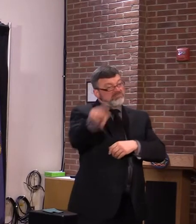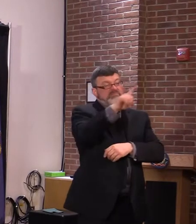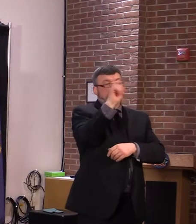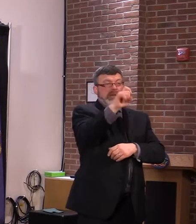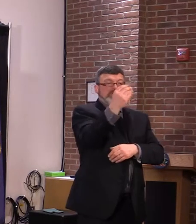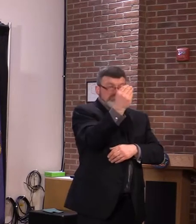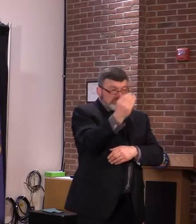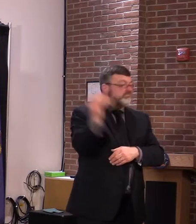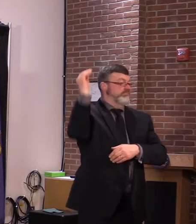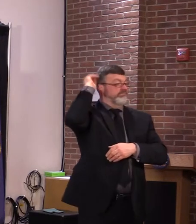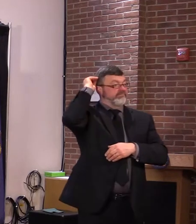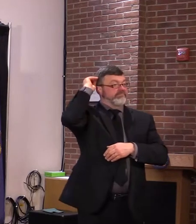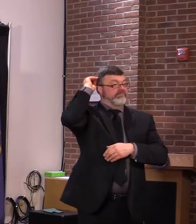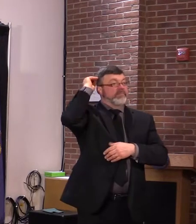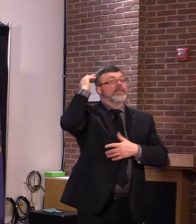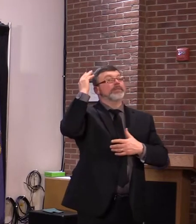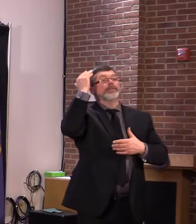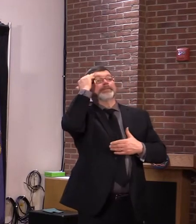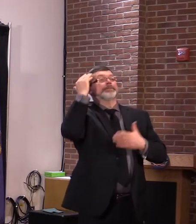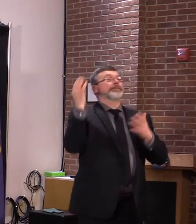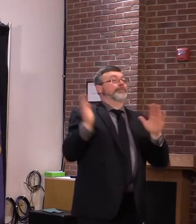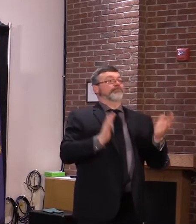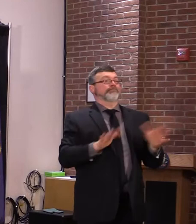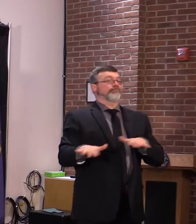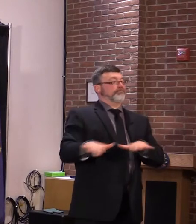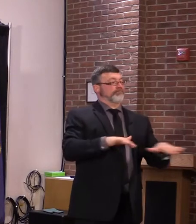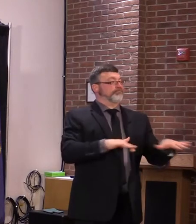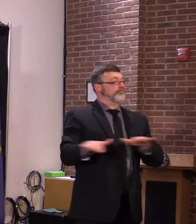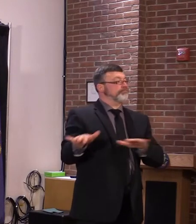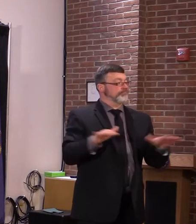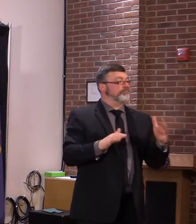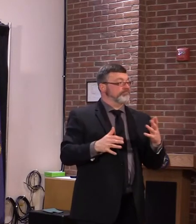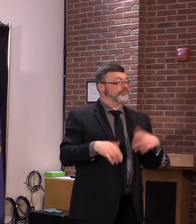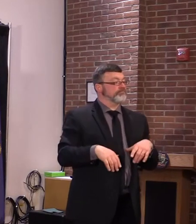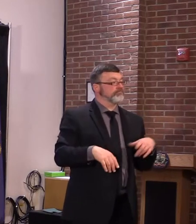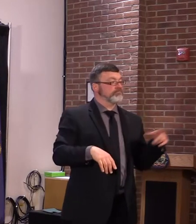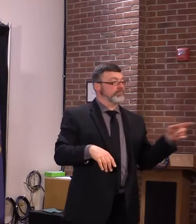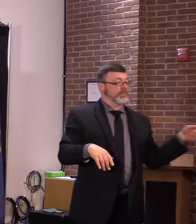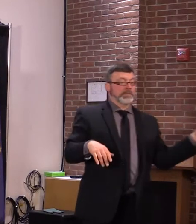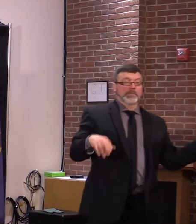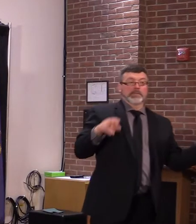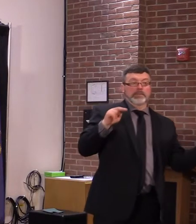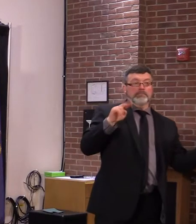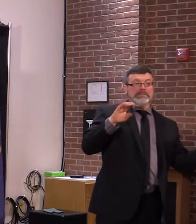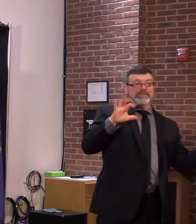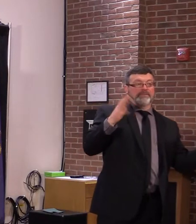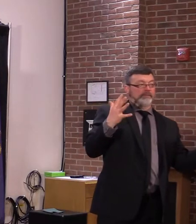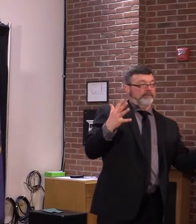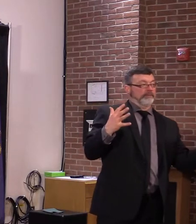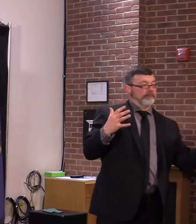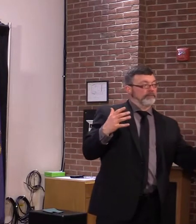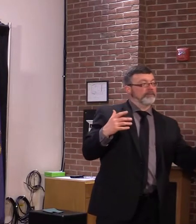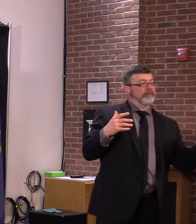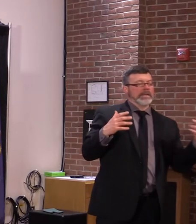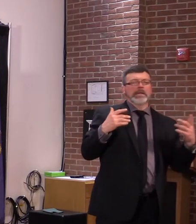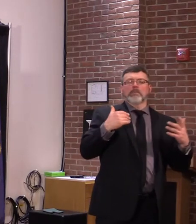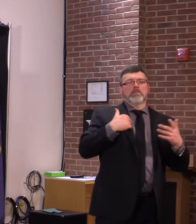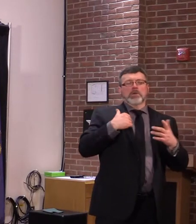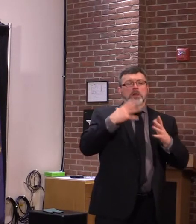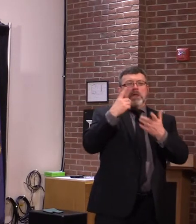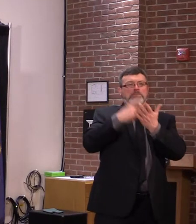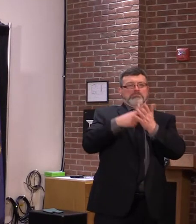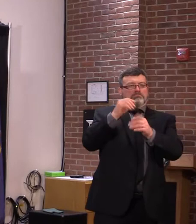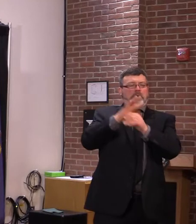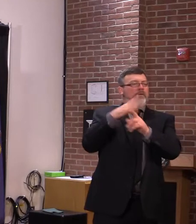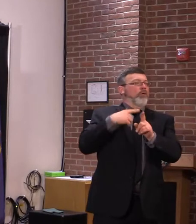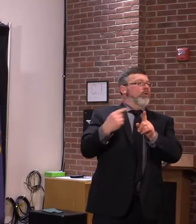Governor Scott, something not COVID-related. You proposed using half of the surplus in our education fund to give money